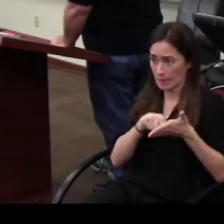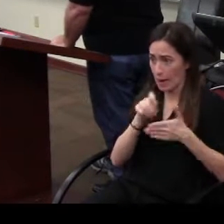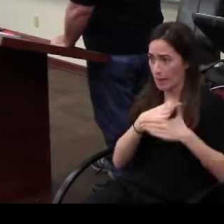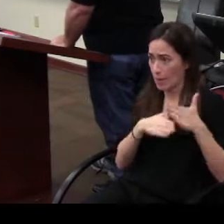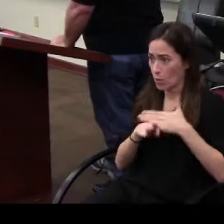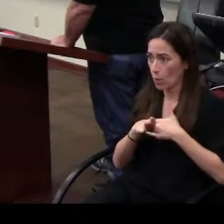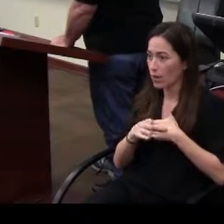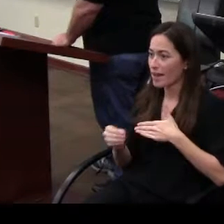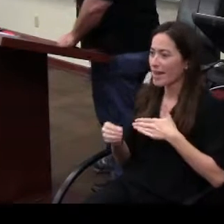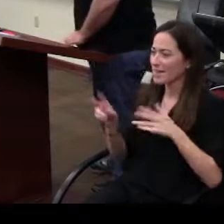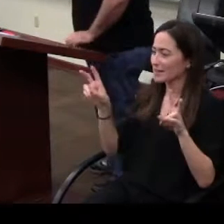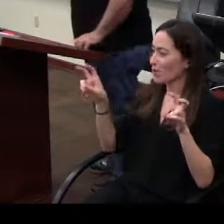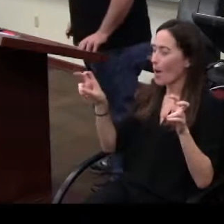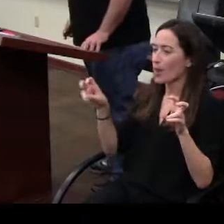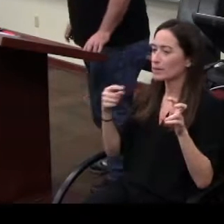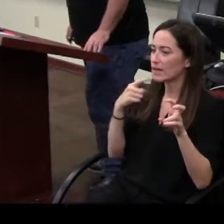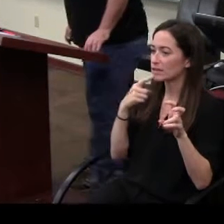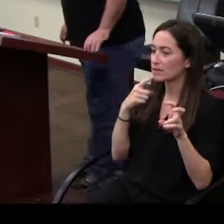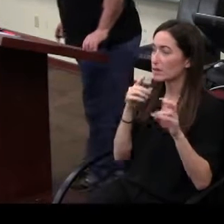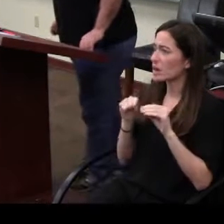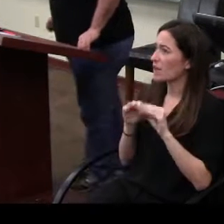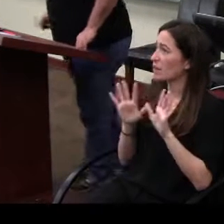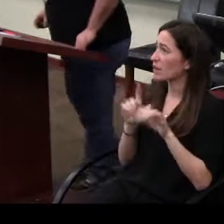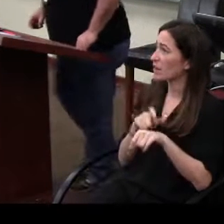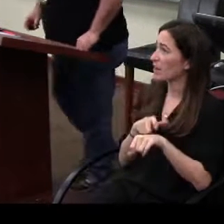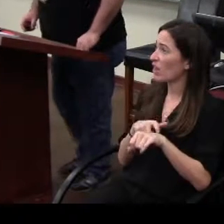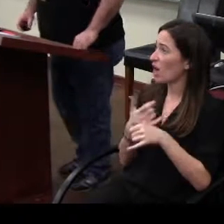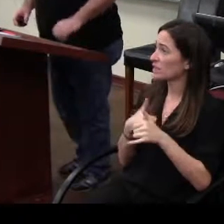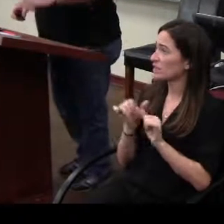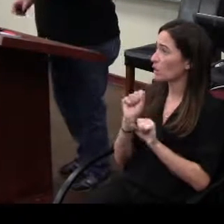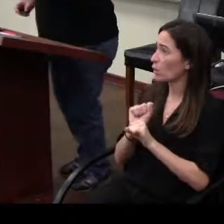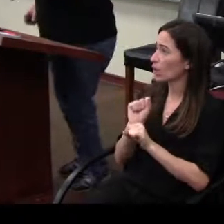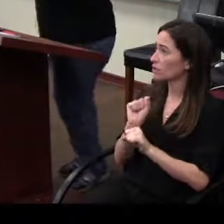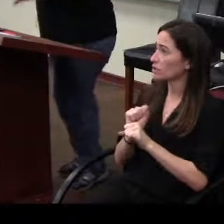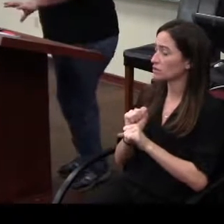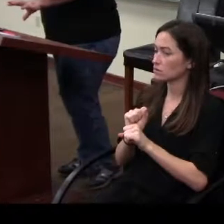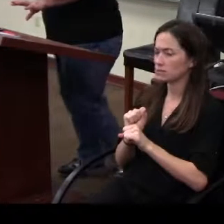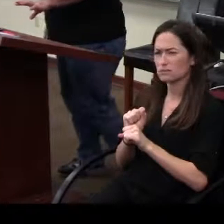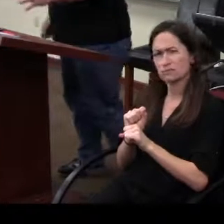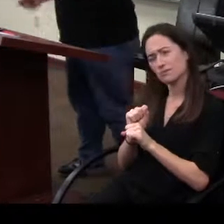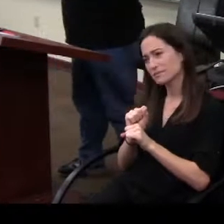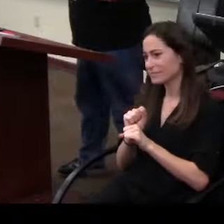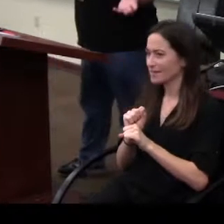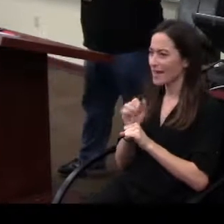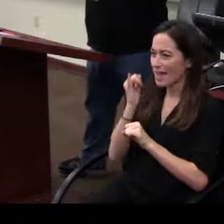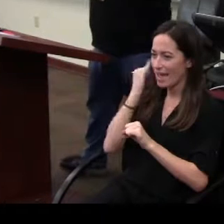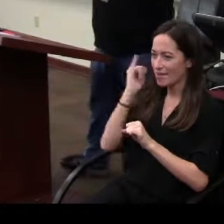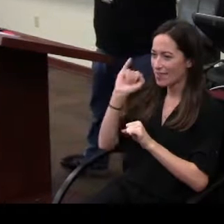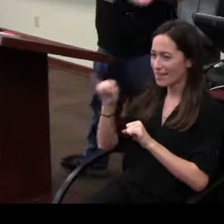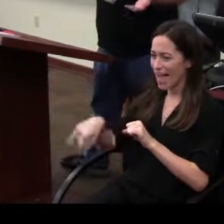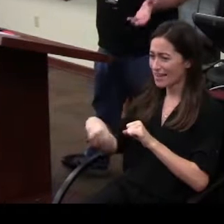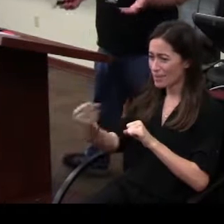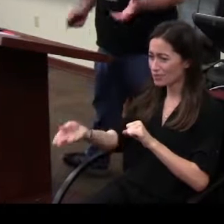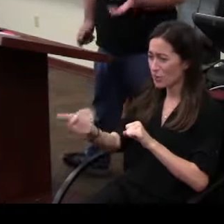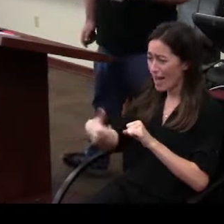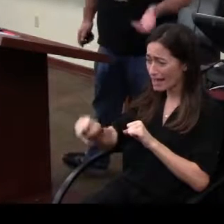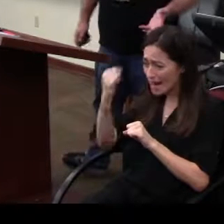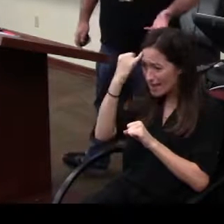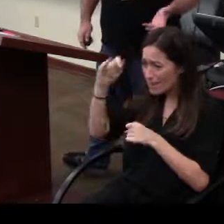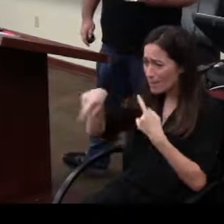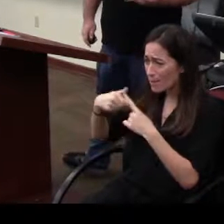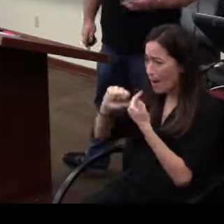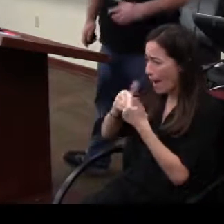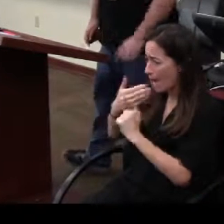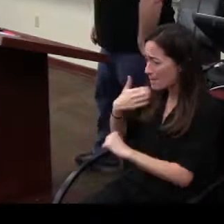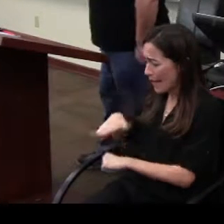the county auditor. Apparently our clock still works. That gives you any idea of how bad